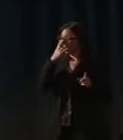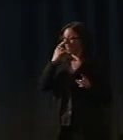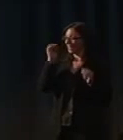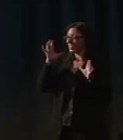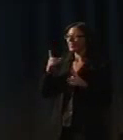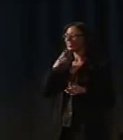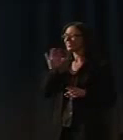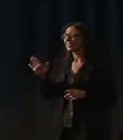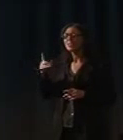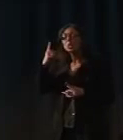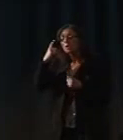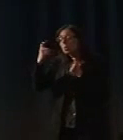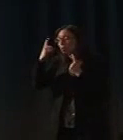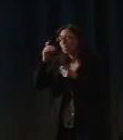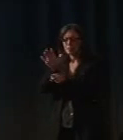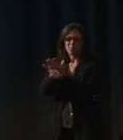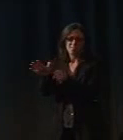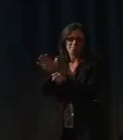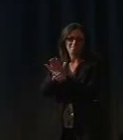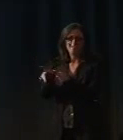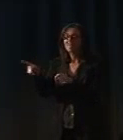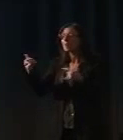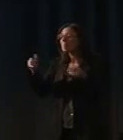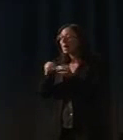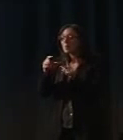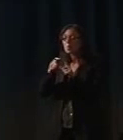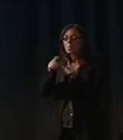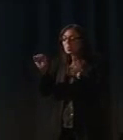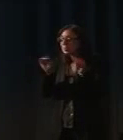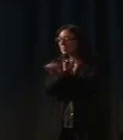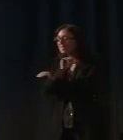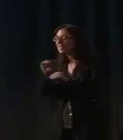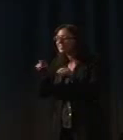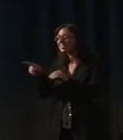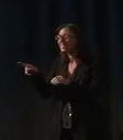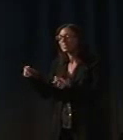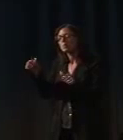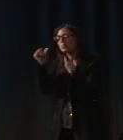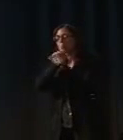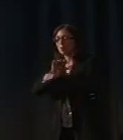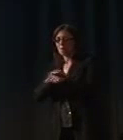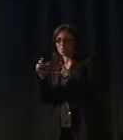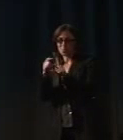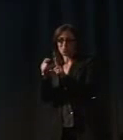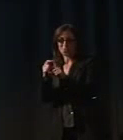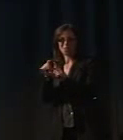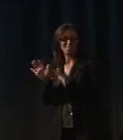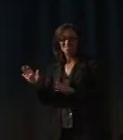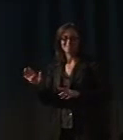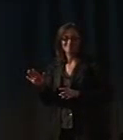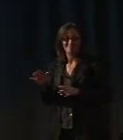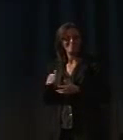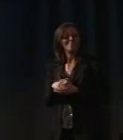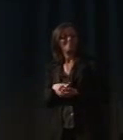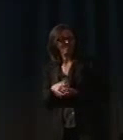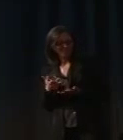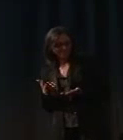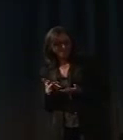playing with words and stop being inebriated by them. He told me to